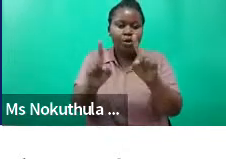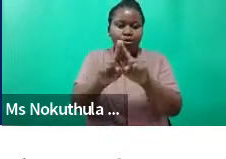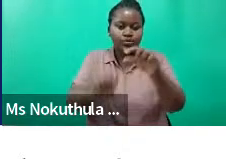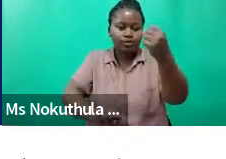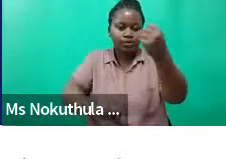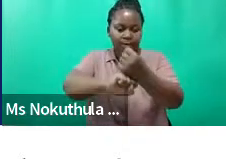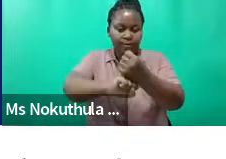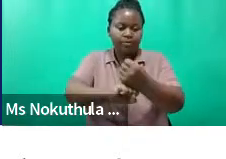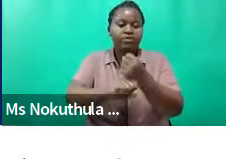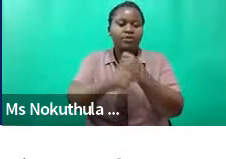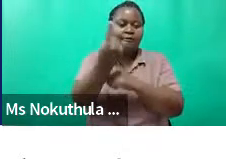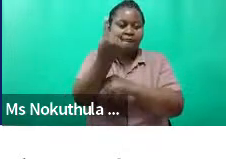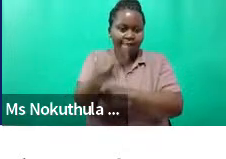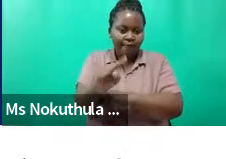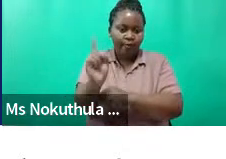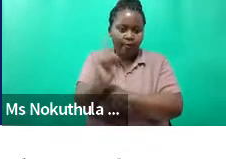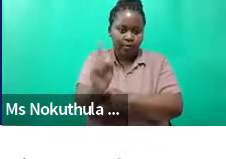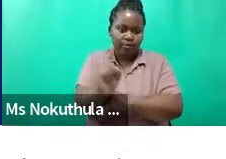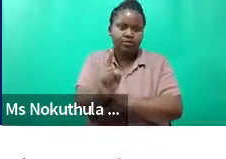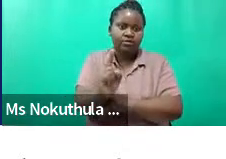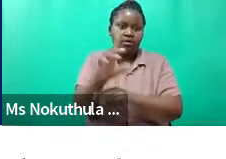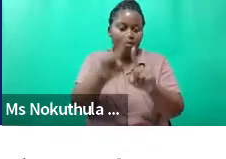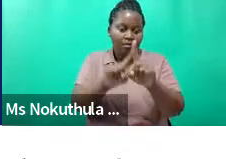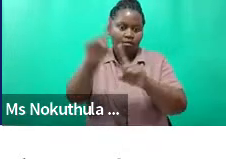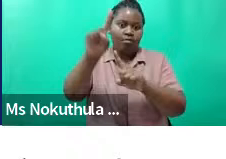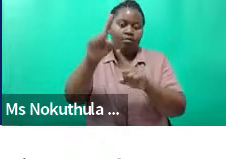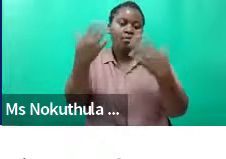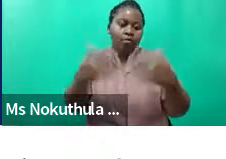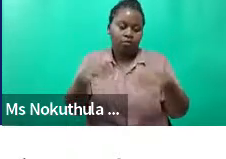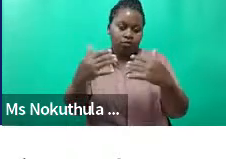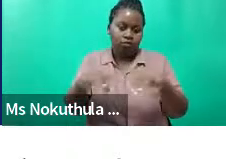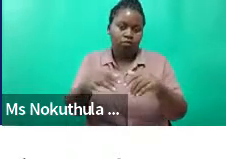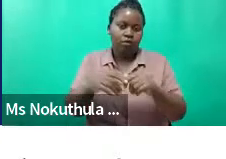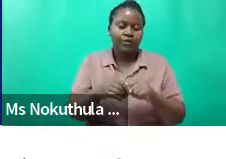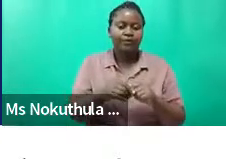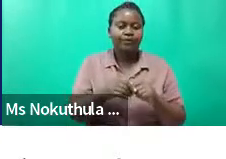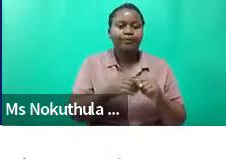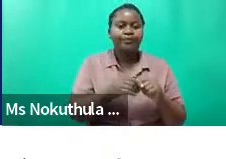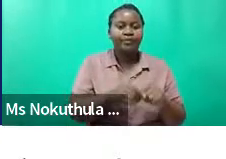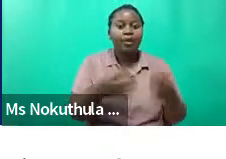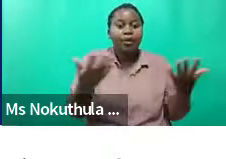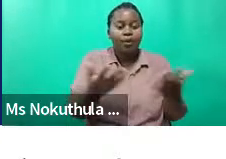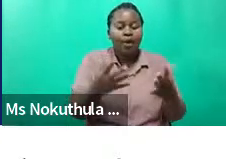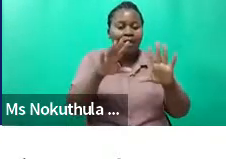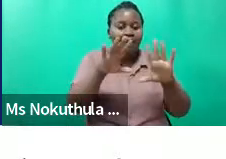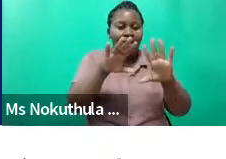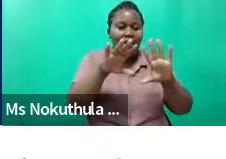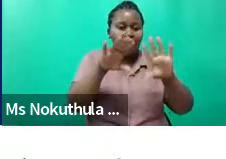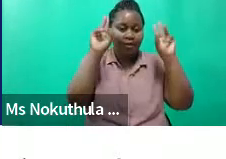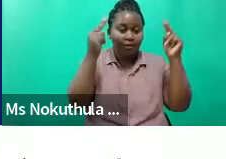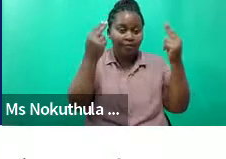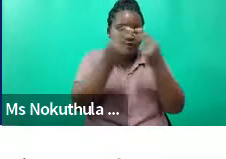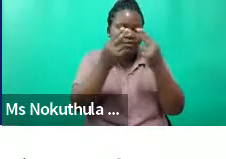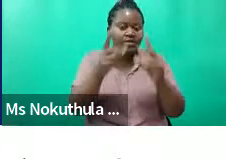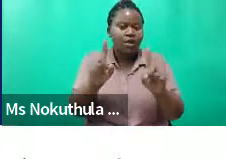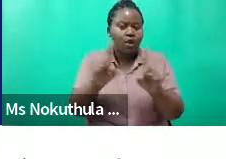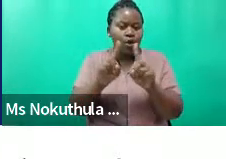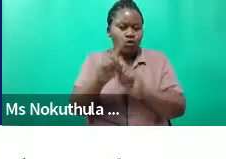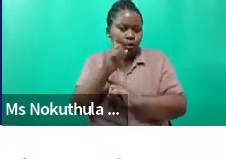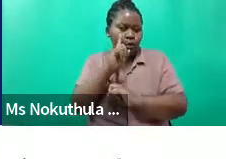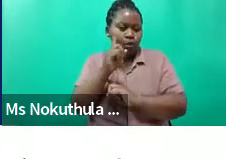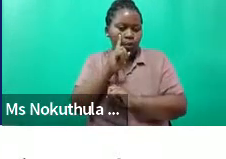in terms of becoming successful at university, but also looking at how do we retain